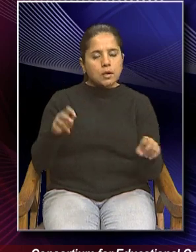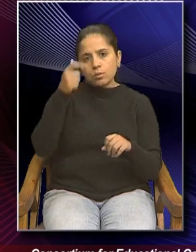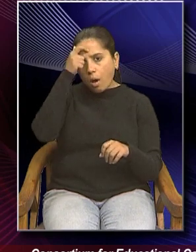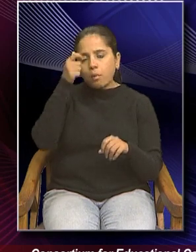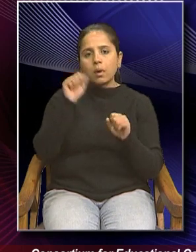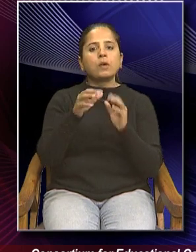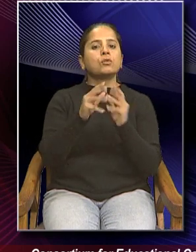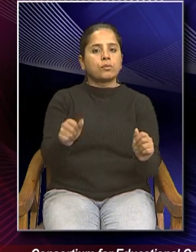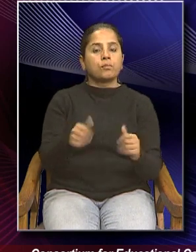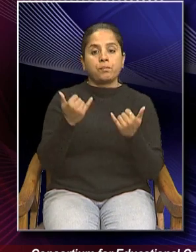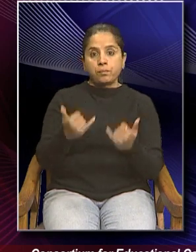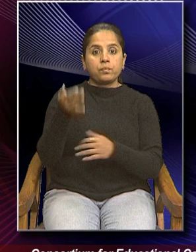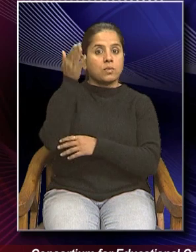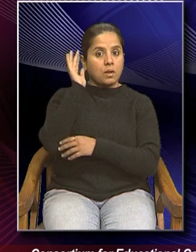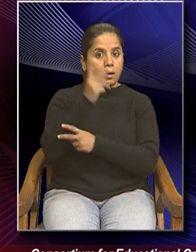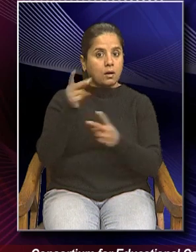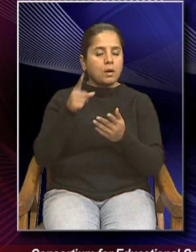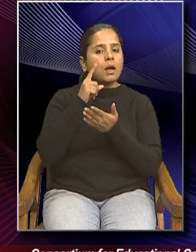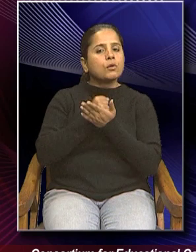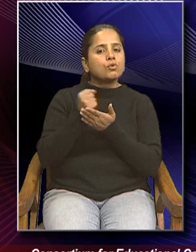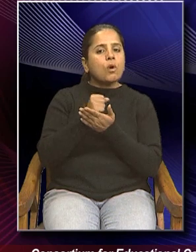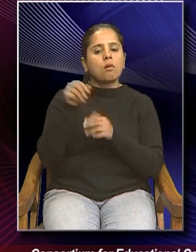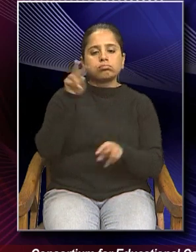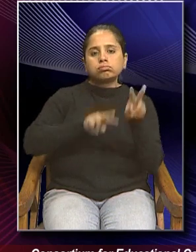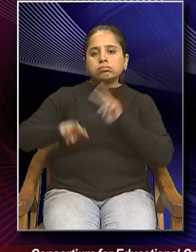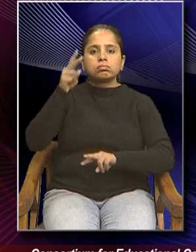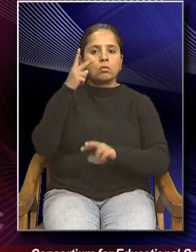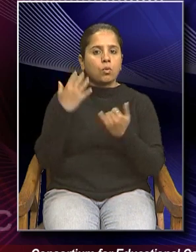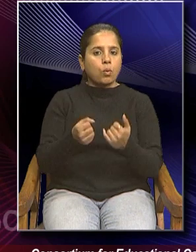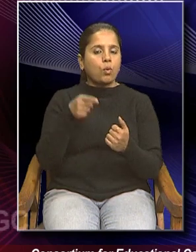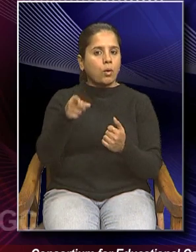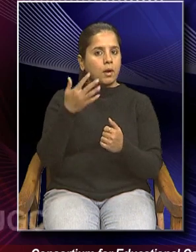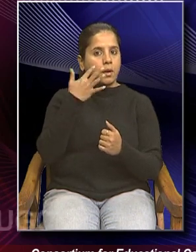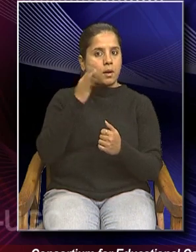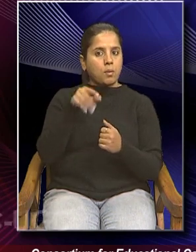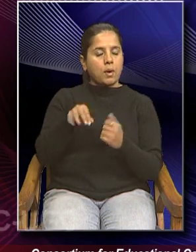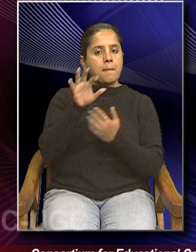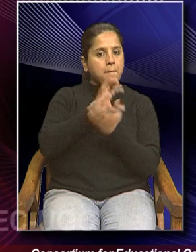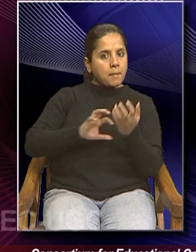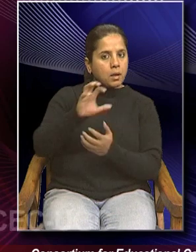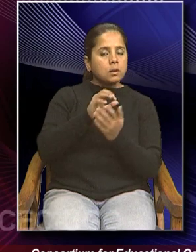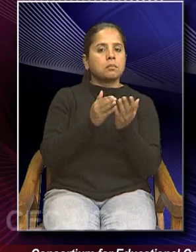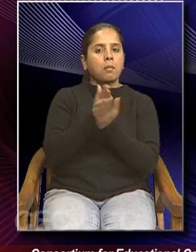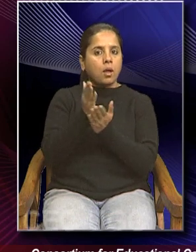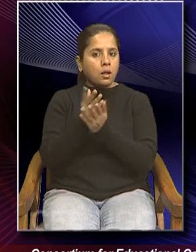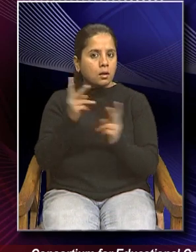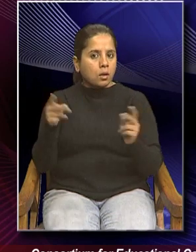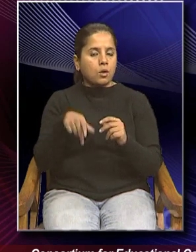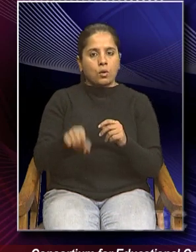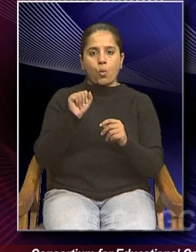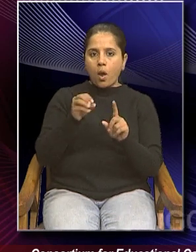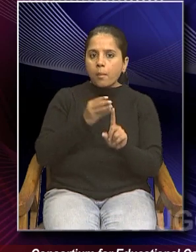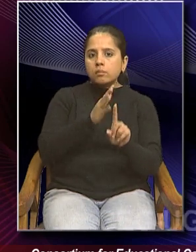problems. The present lecture attempts to analyze the credibility of mixed method approach as